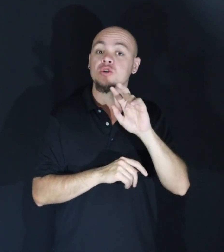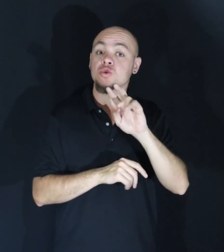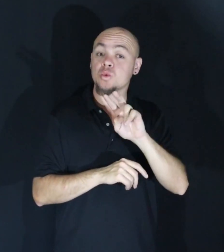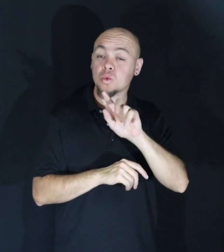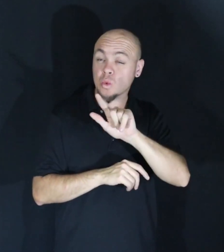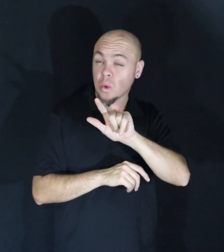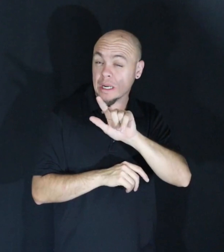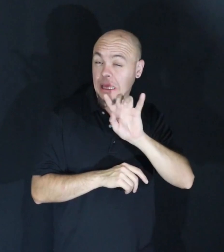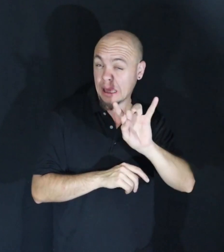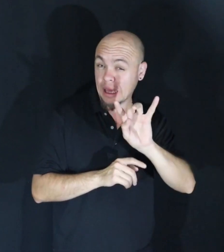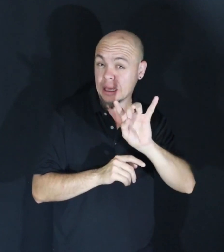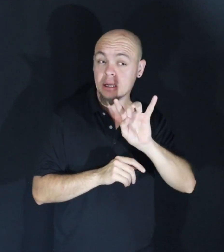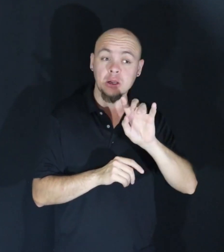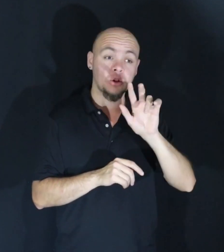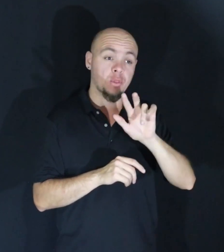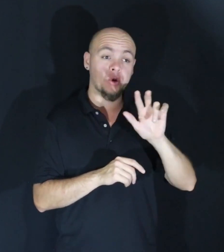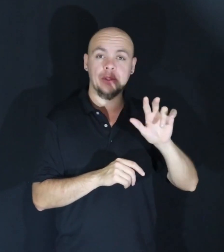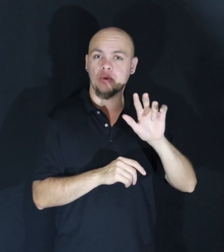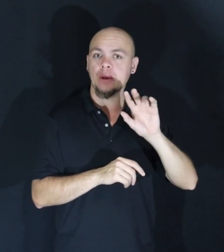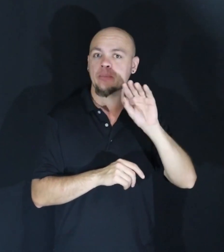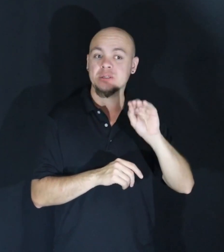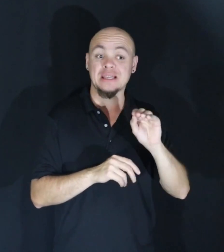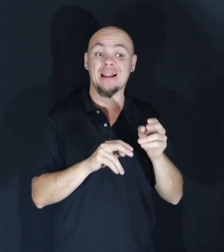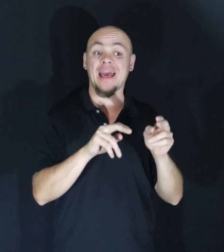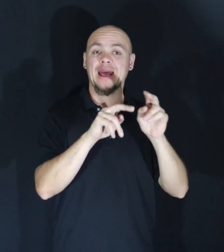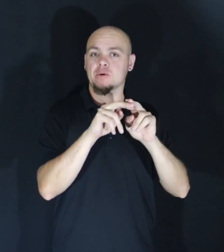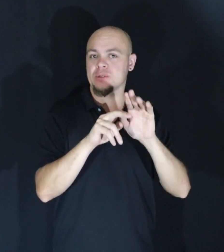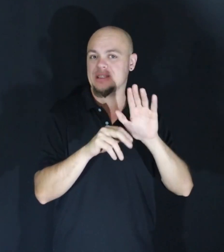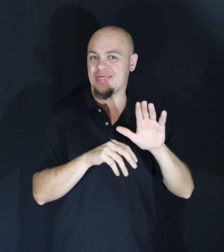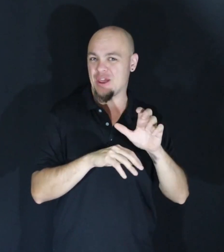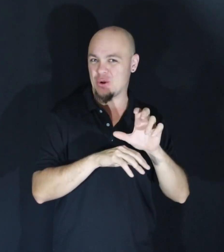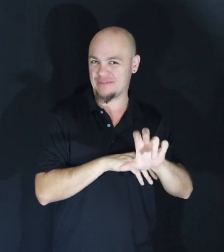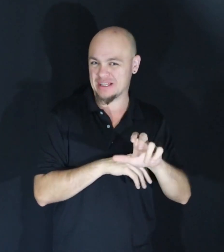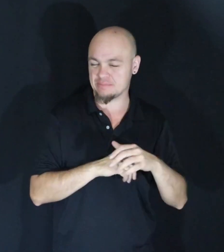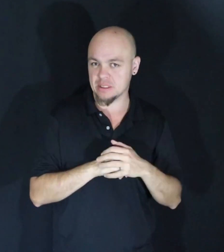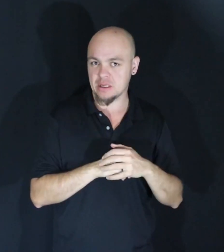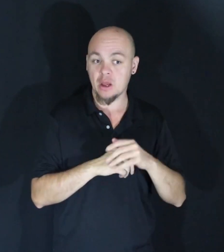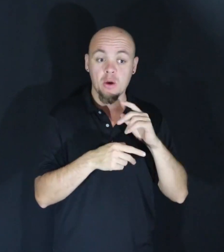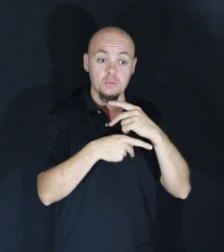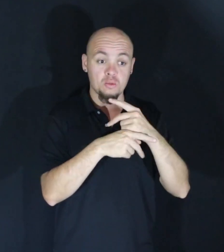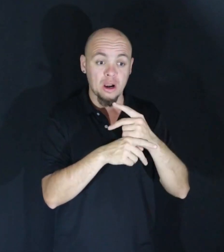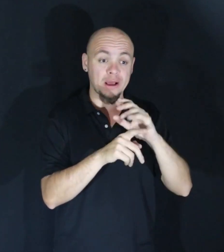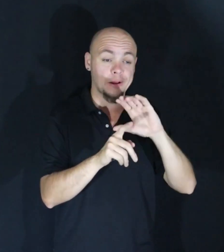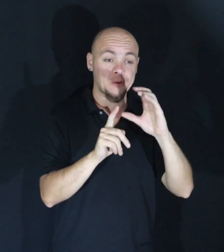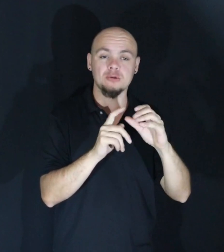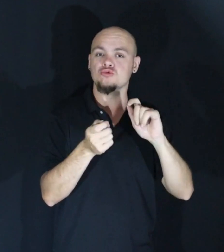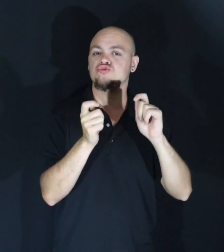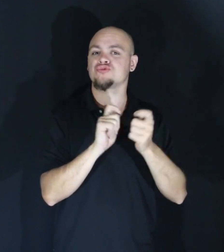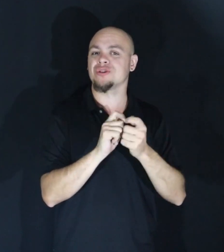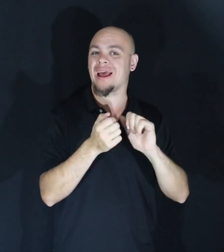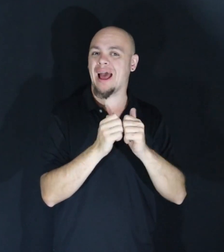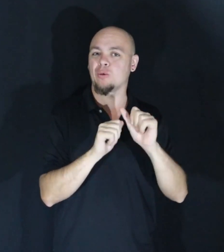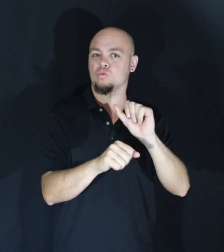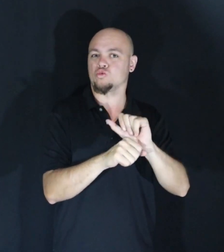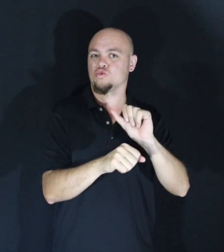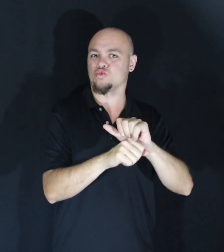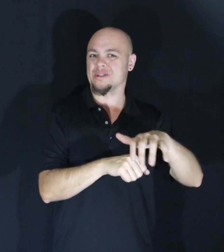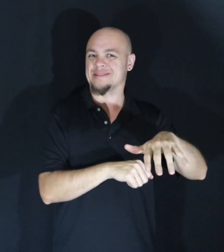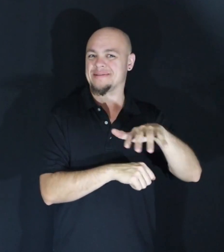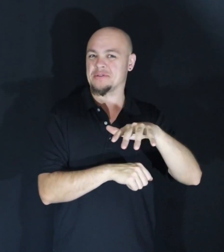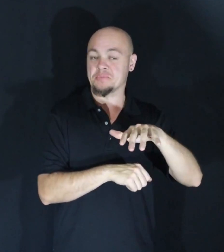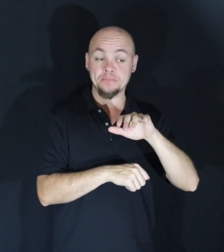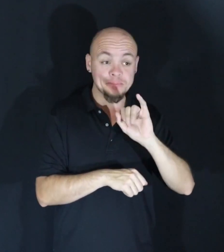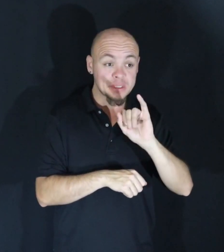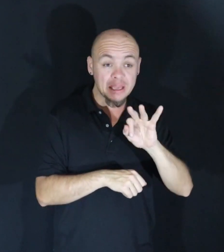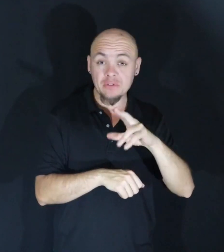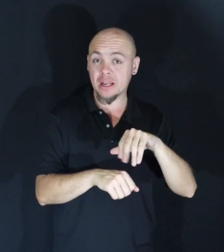33% higher return on investment. We are changing products and cultures and the ways of work. If we